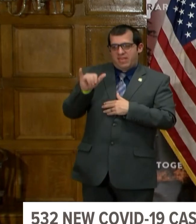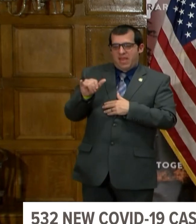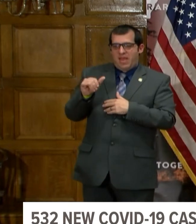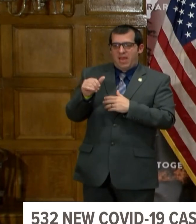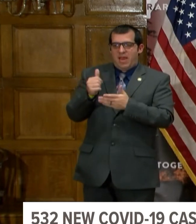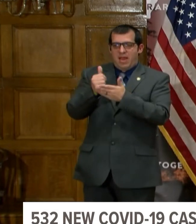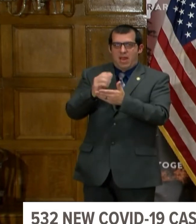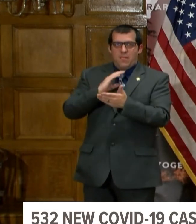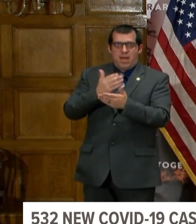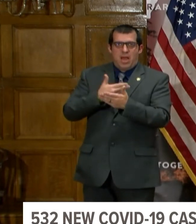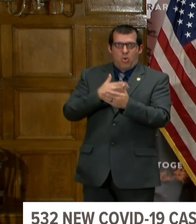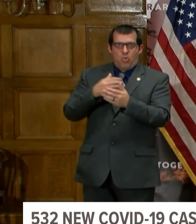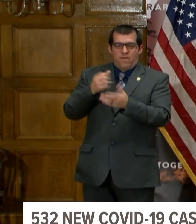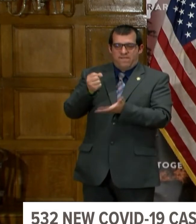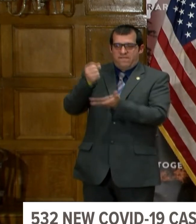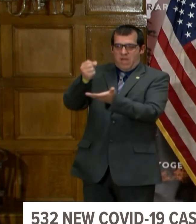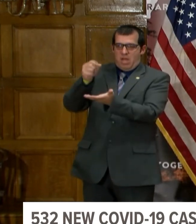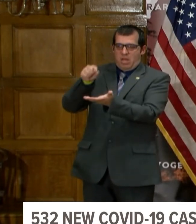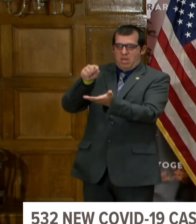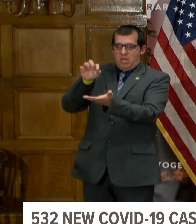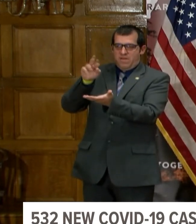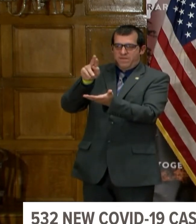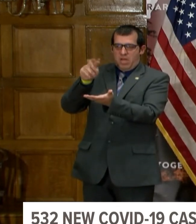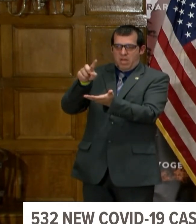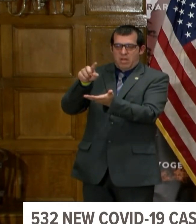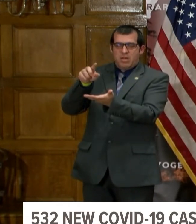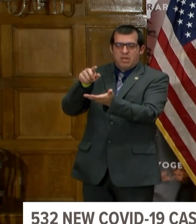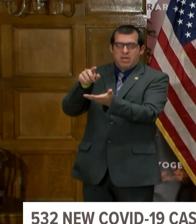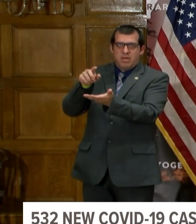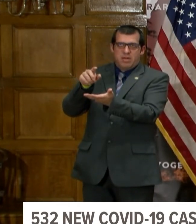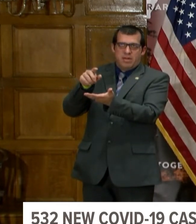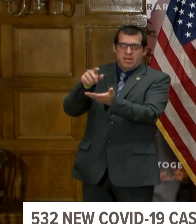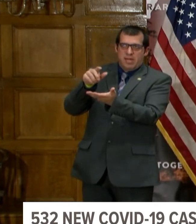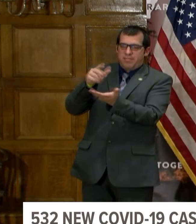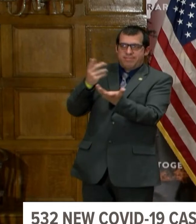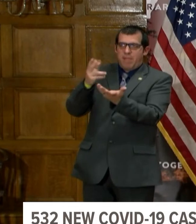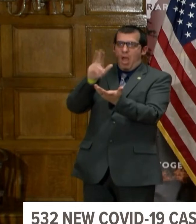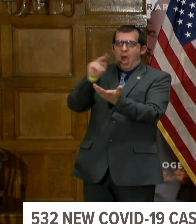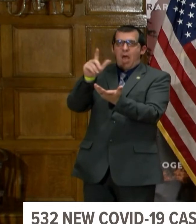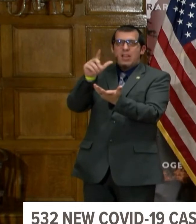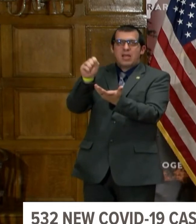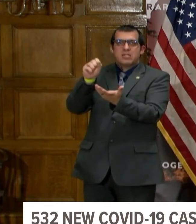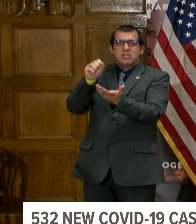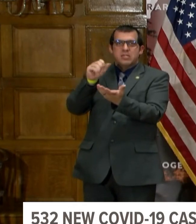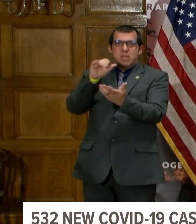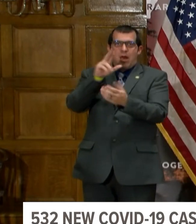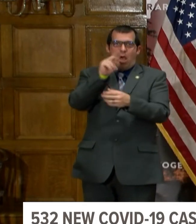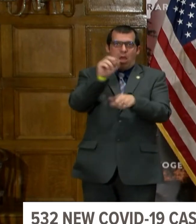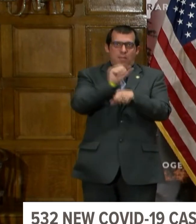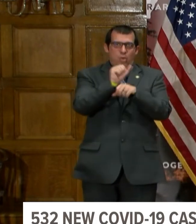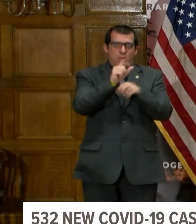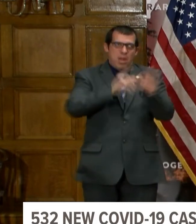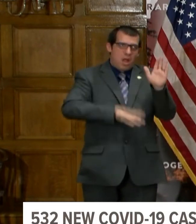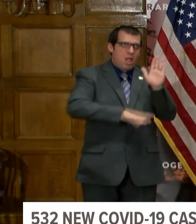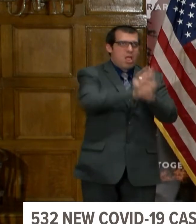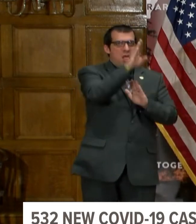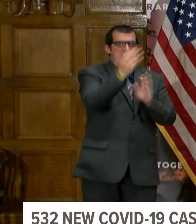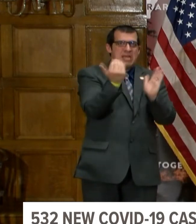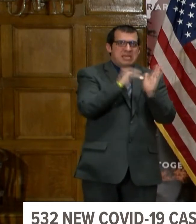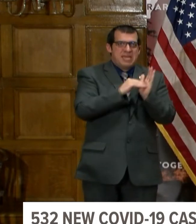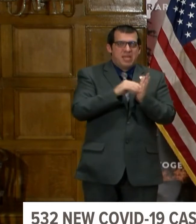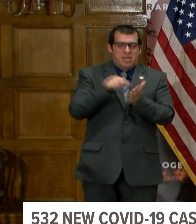in a position that unless the unemployment numbers just skyrocket again, I would expect